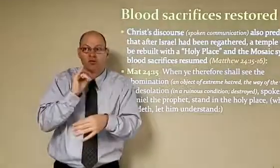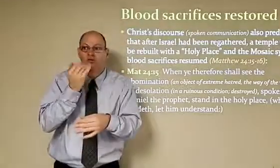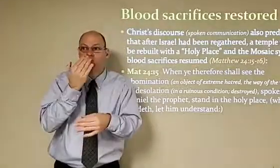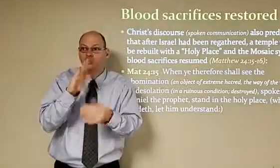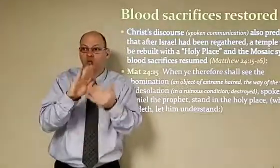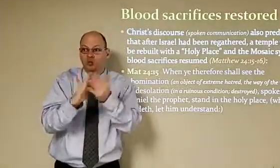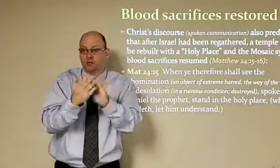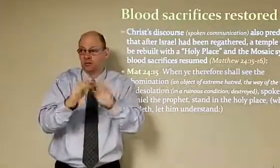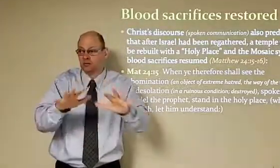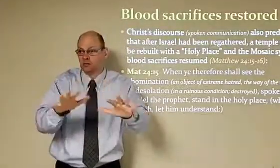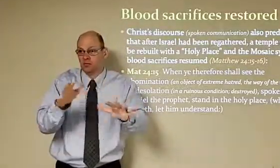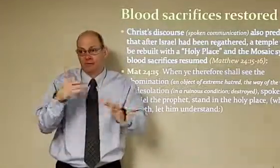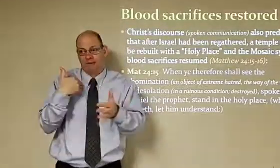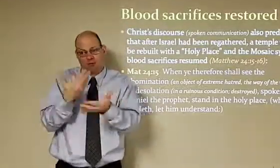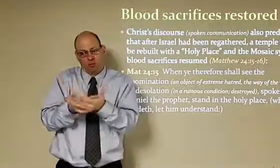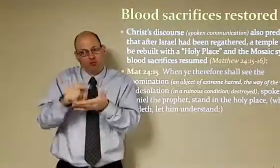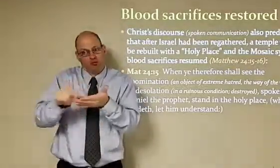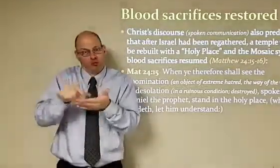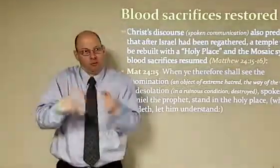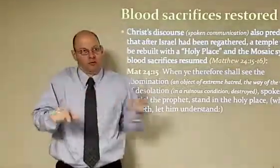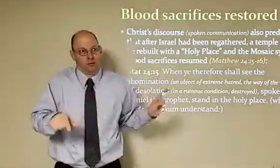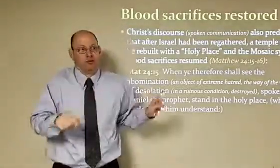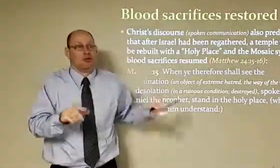about tramping on.